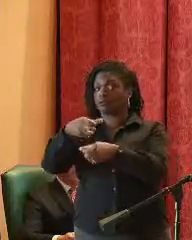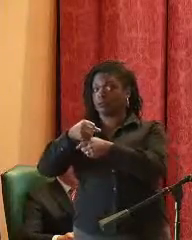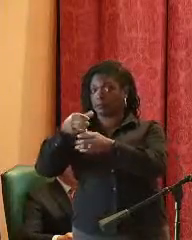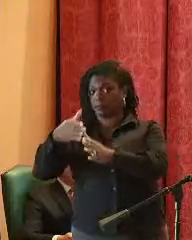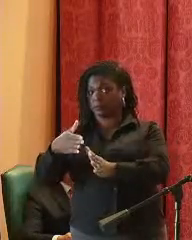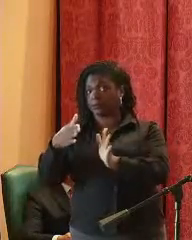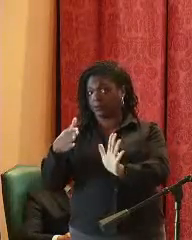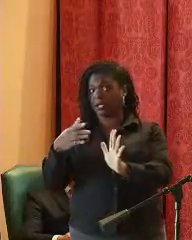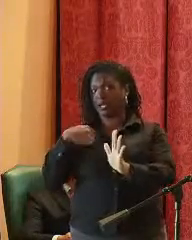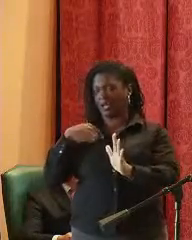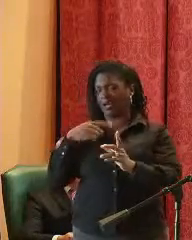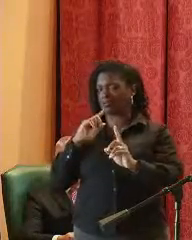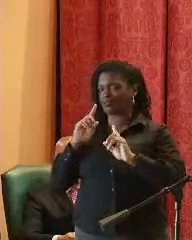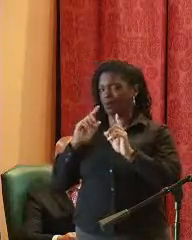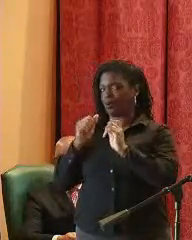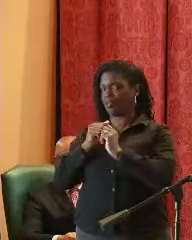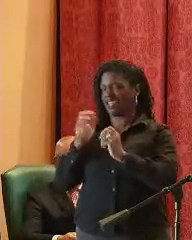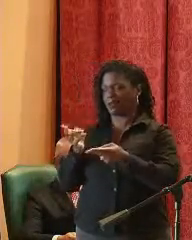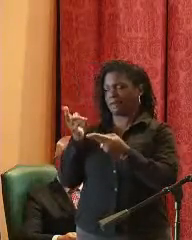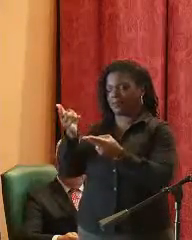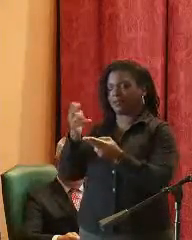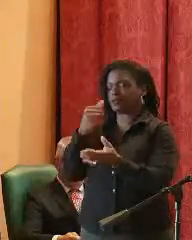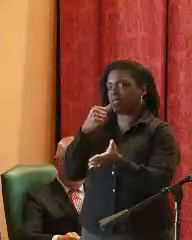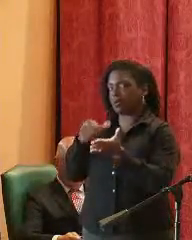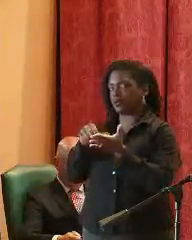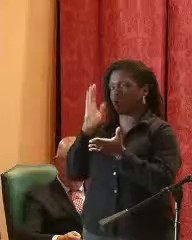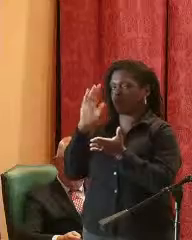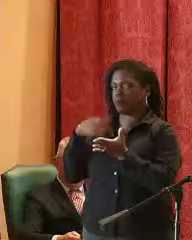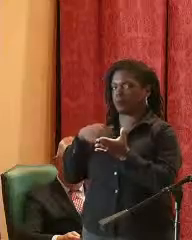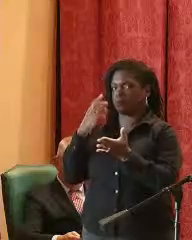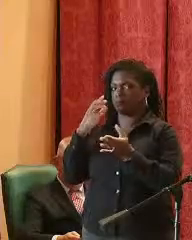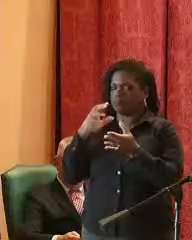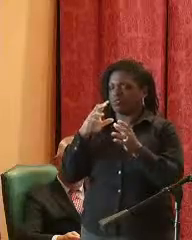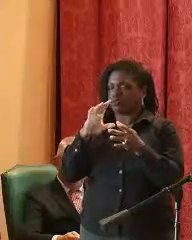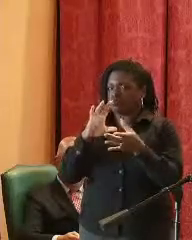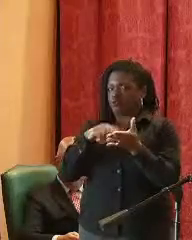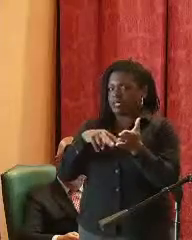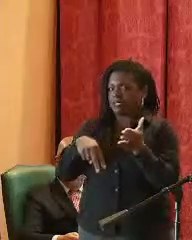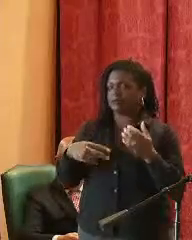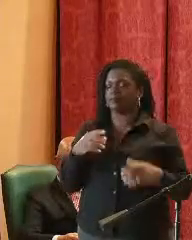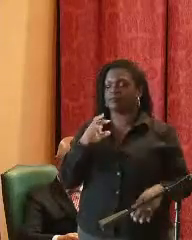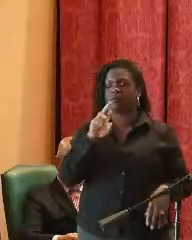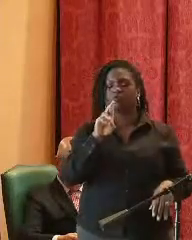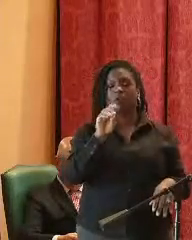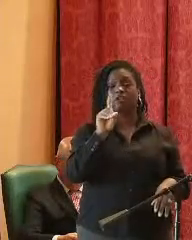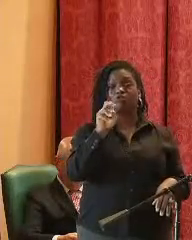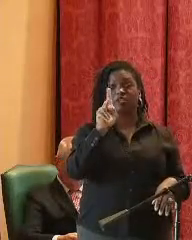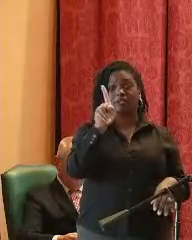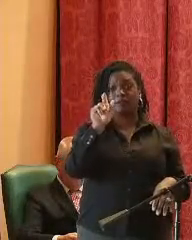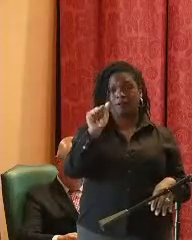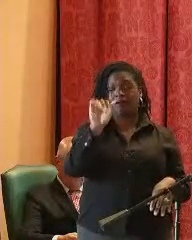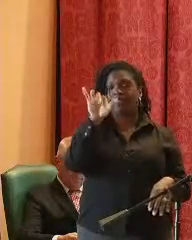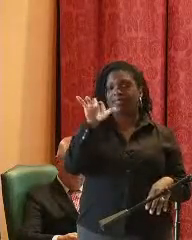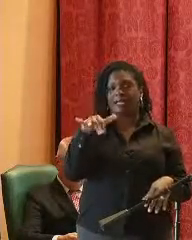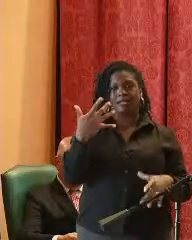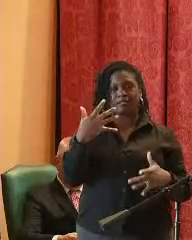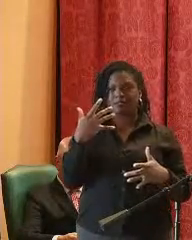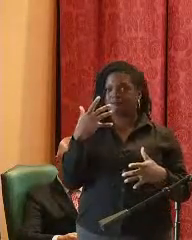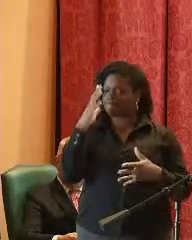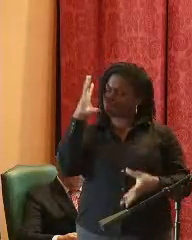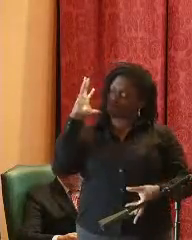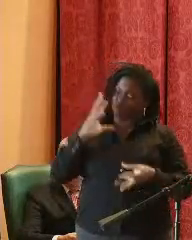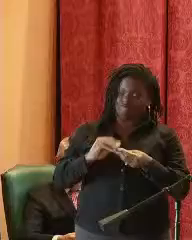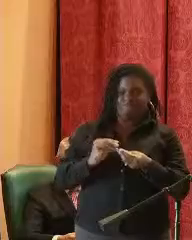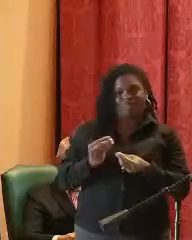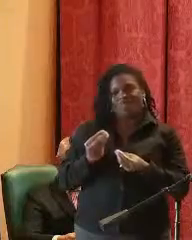you her nomination letter. It says, "Rodrika is a dedicated and amazing caregiver. Although she works